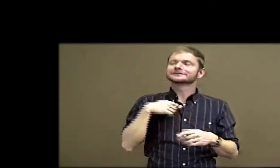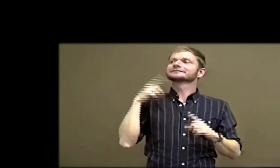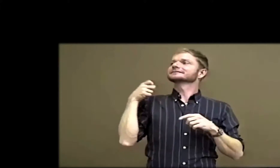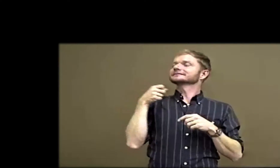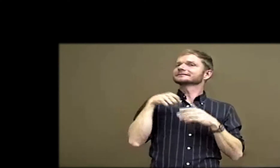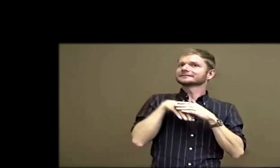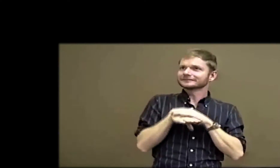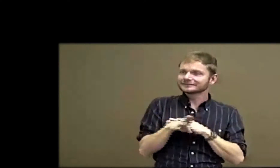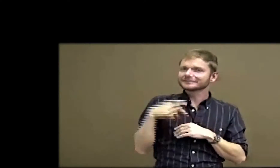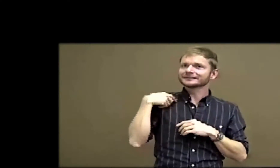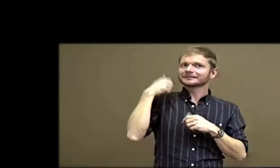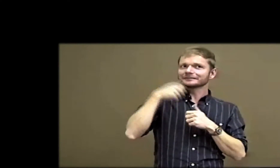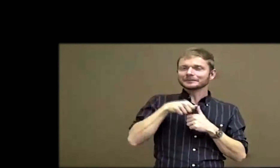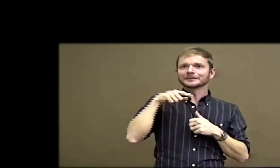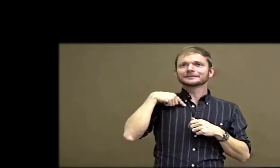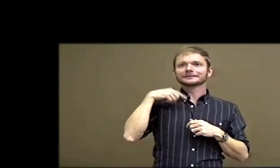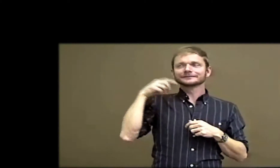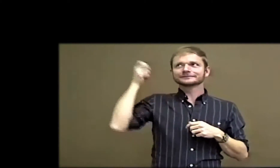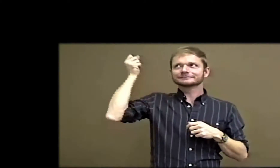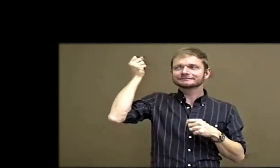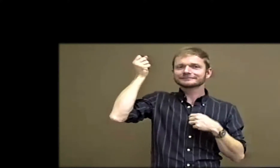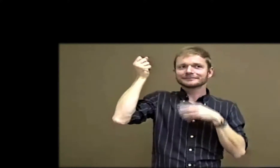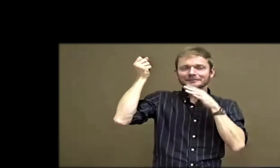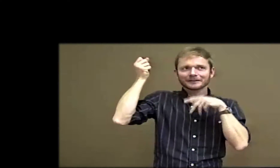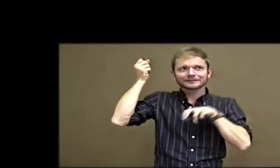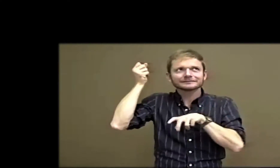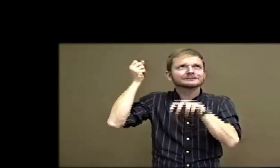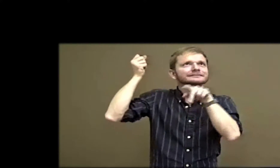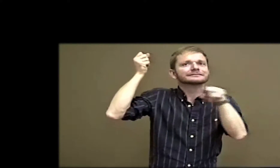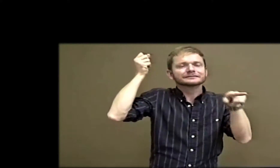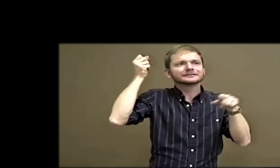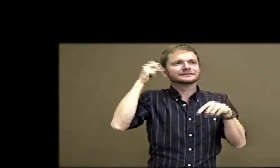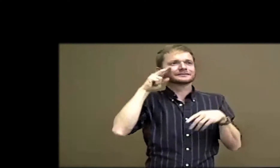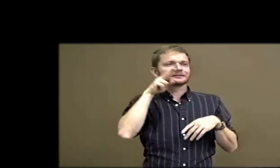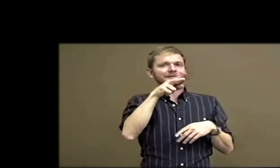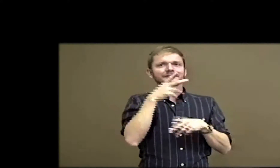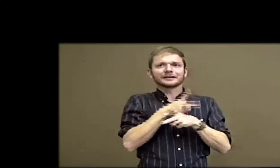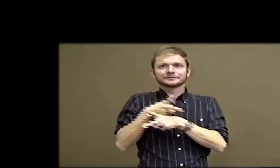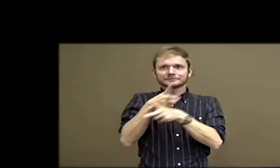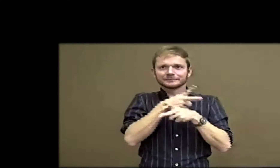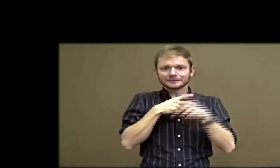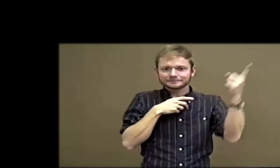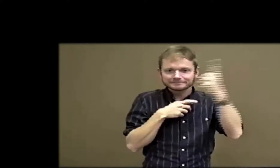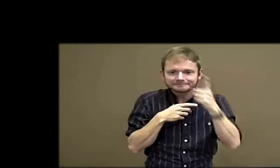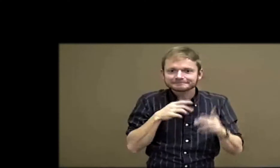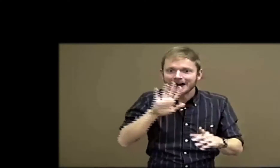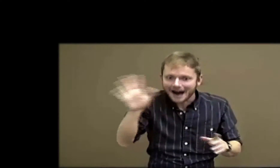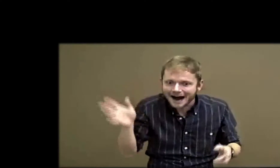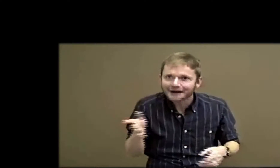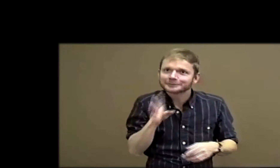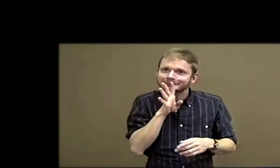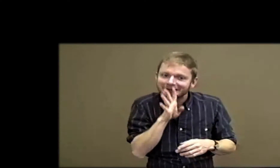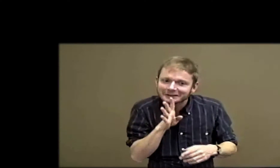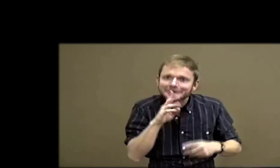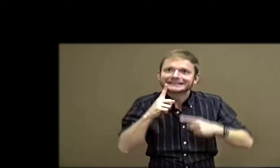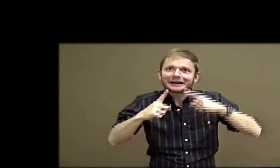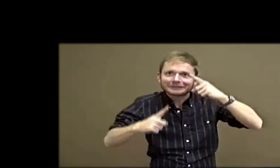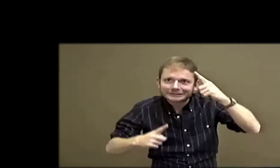I remember walking up to the classroom while holding my parents' hand, and the teacher came up to us and said hi. But they were signing and talking at the same time. I